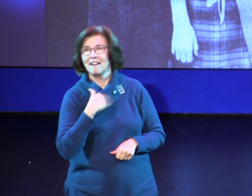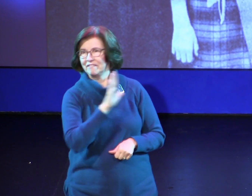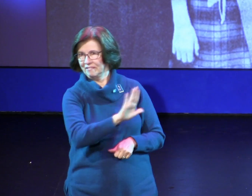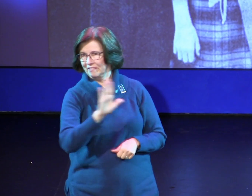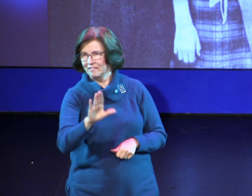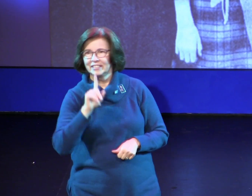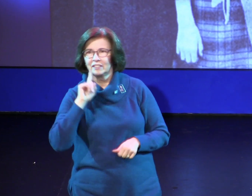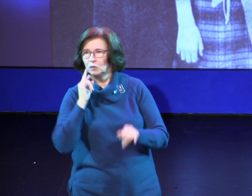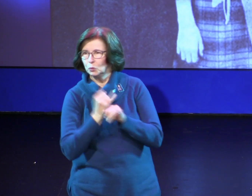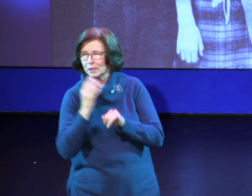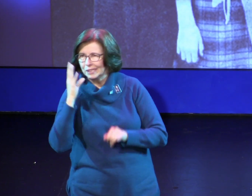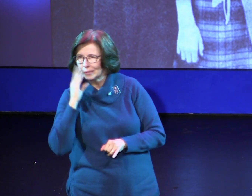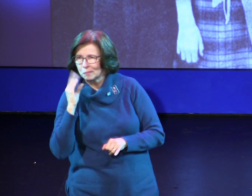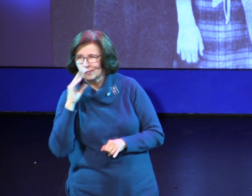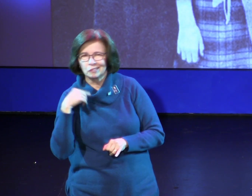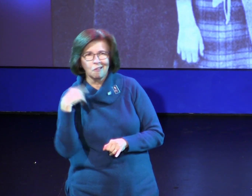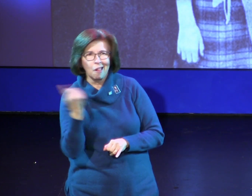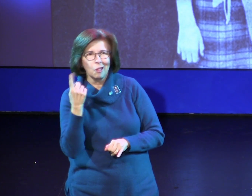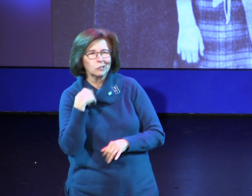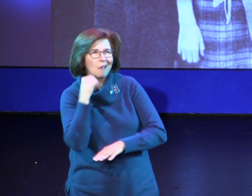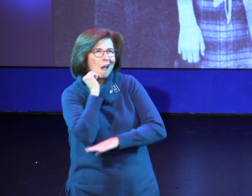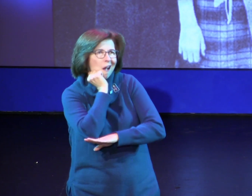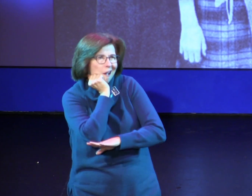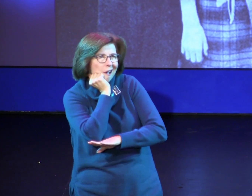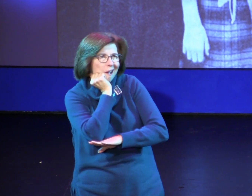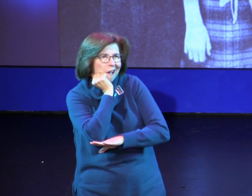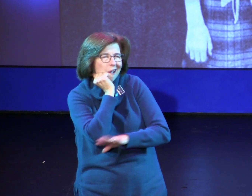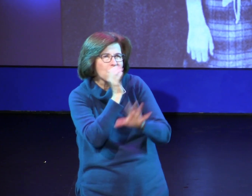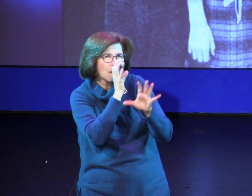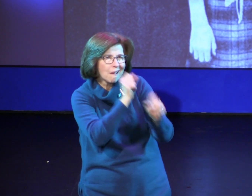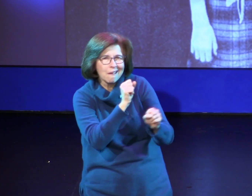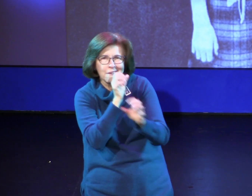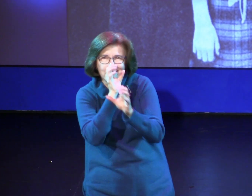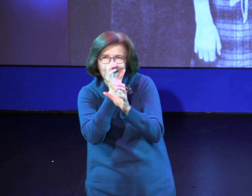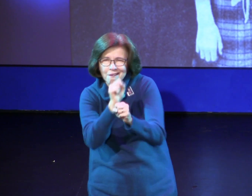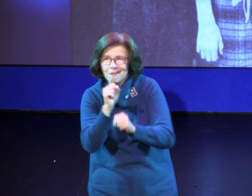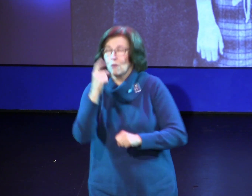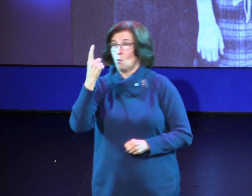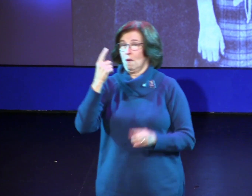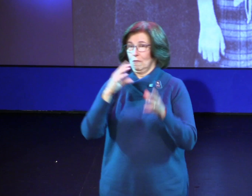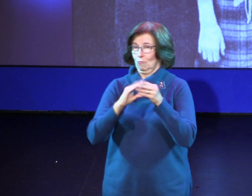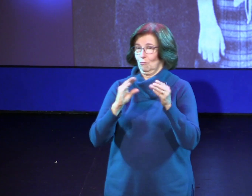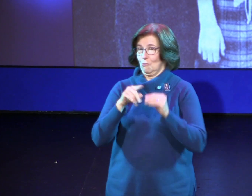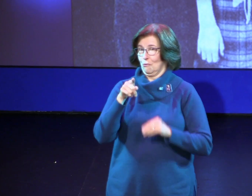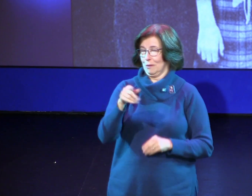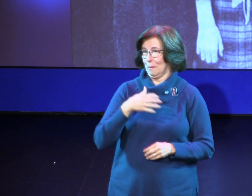Now, my parents are both deaf, and they attended schools for the deaf when they were children. I remember